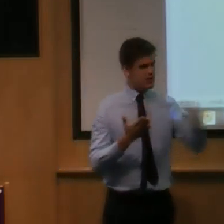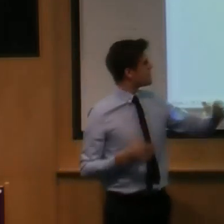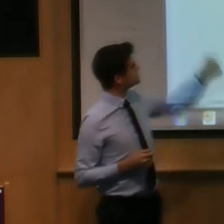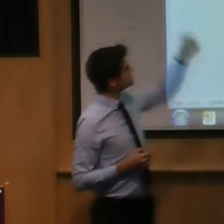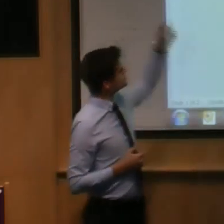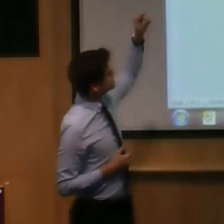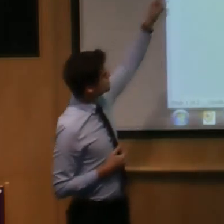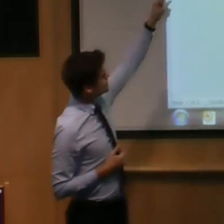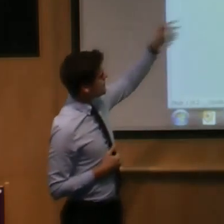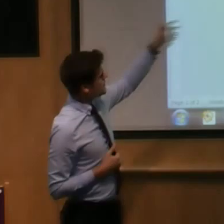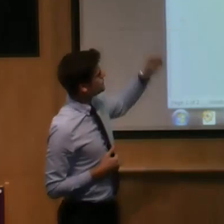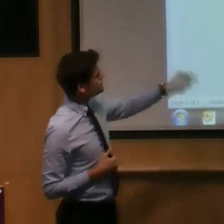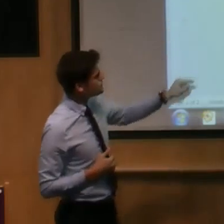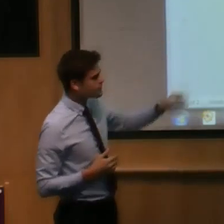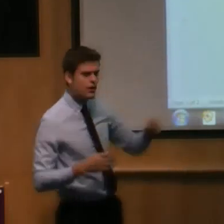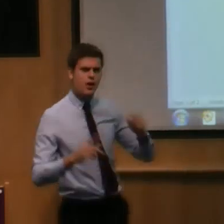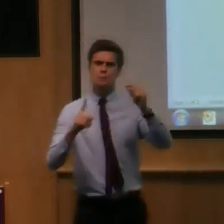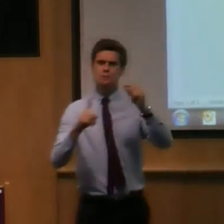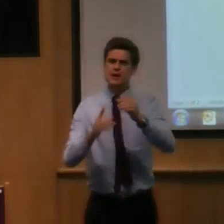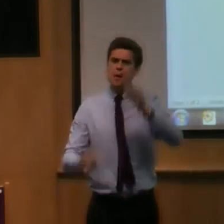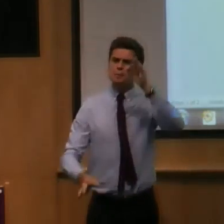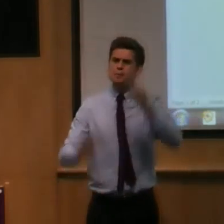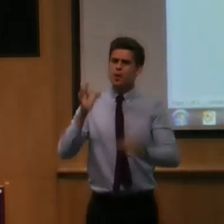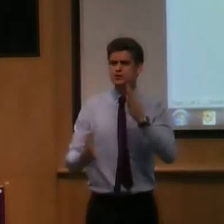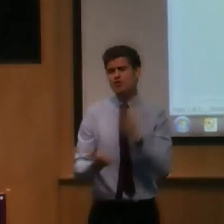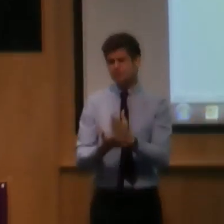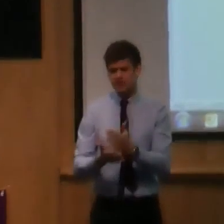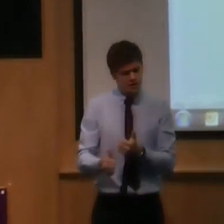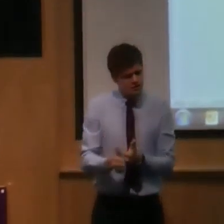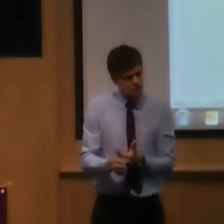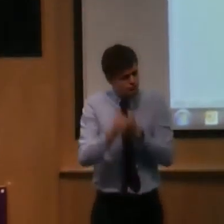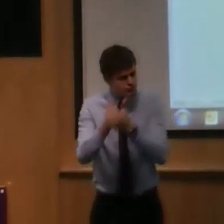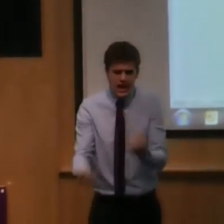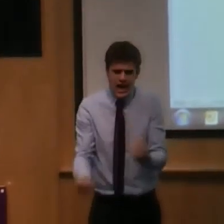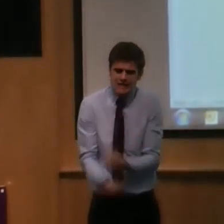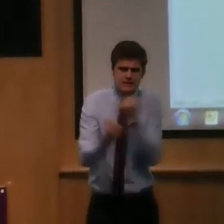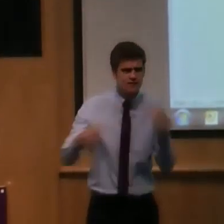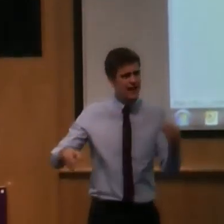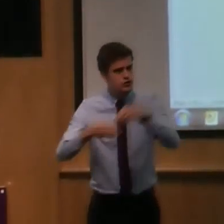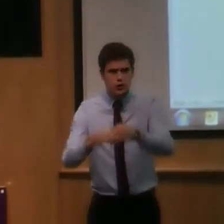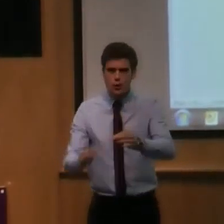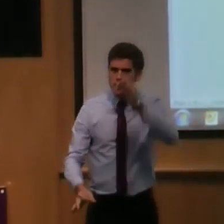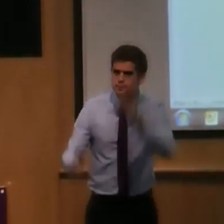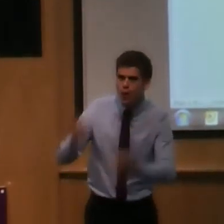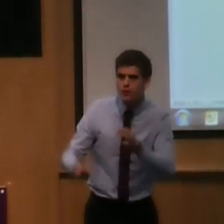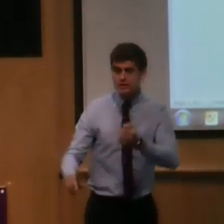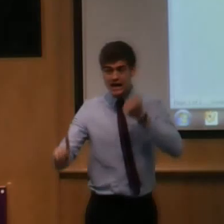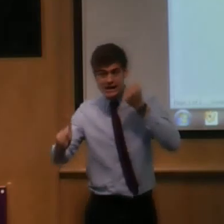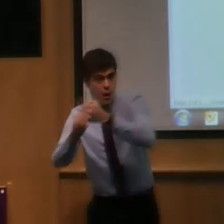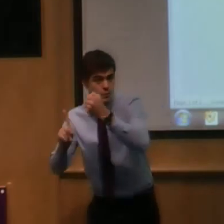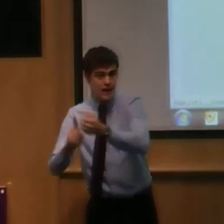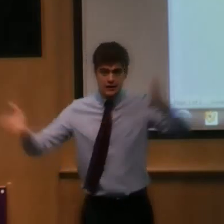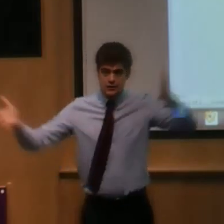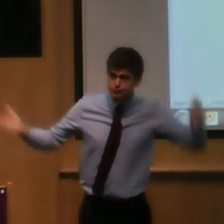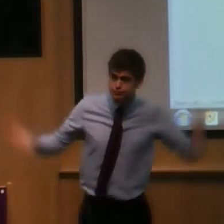So this model we have put here on the PowerPoint, as you can see. Now the idea for the political side of things